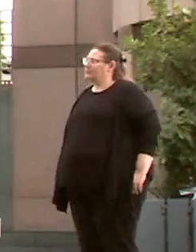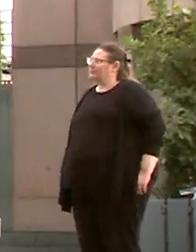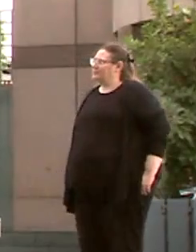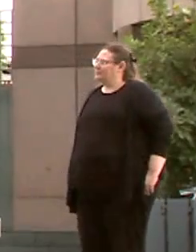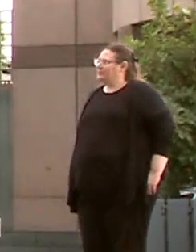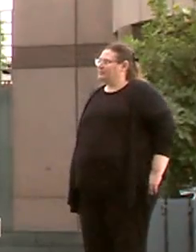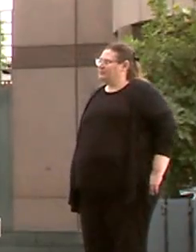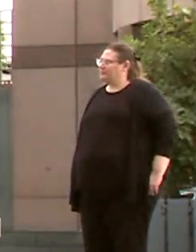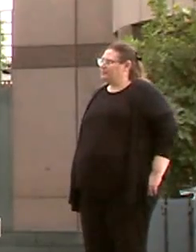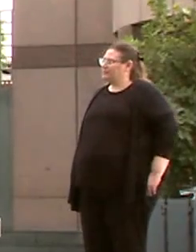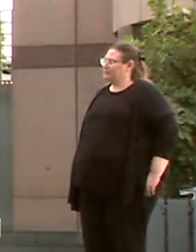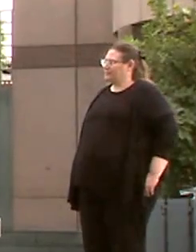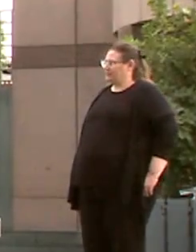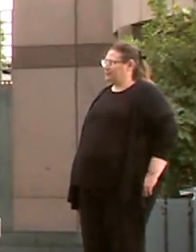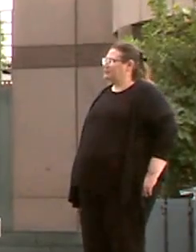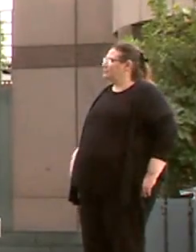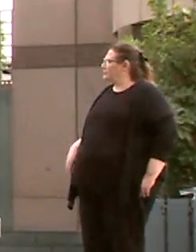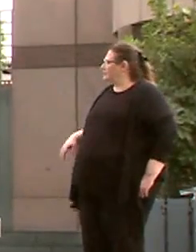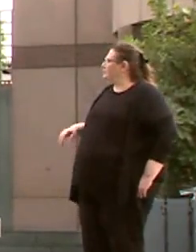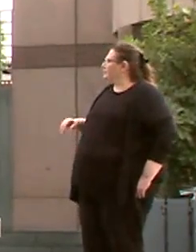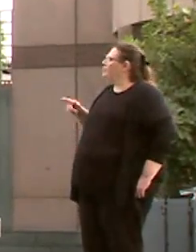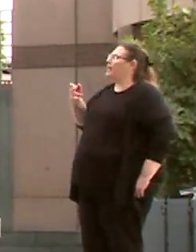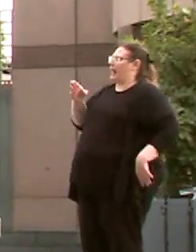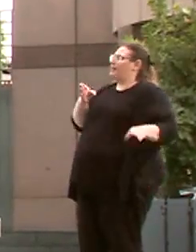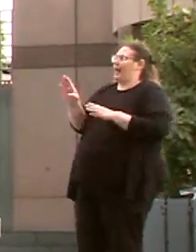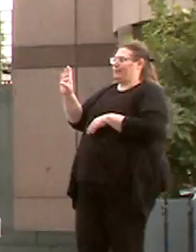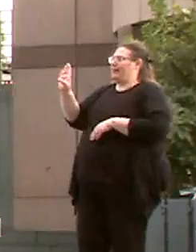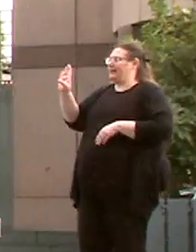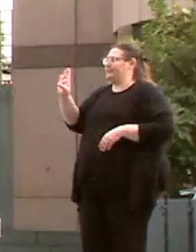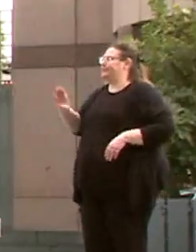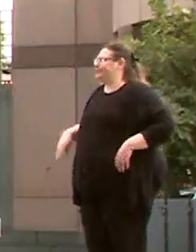them. I believe that's an Apple Plus show.